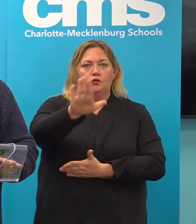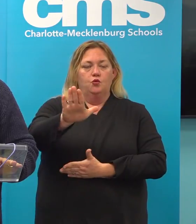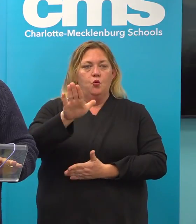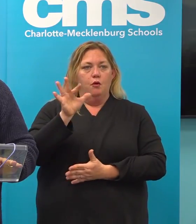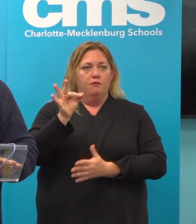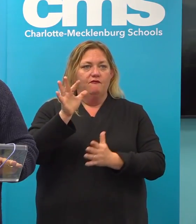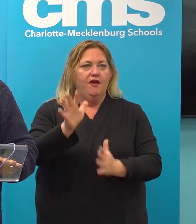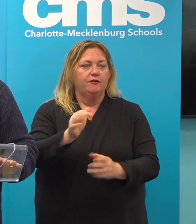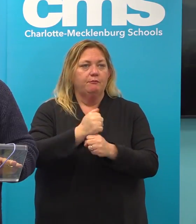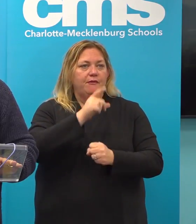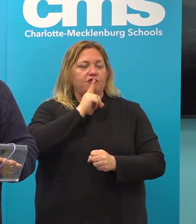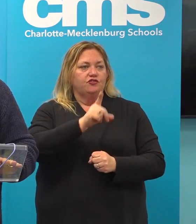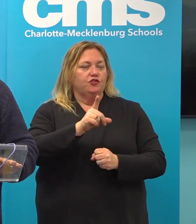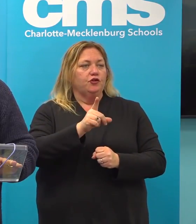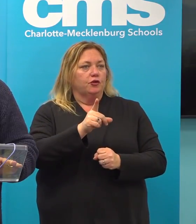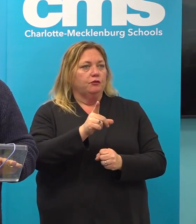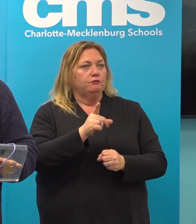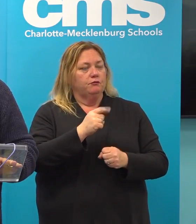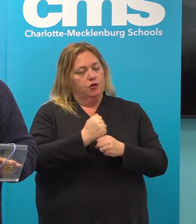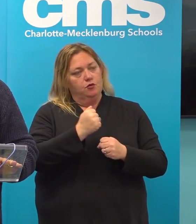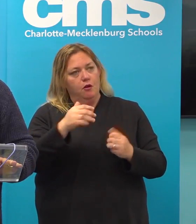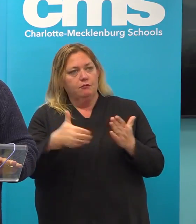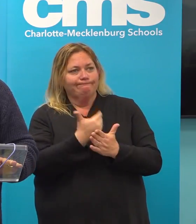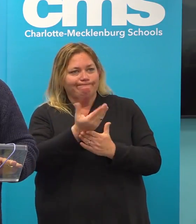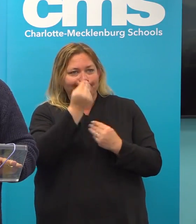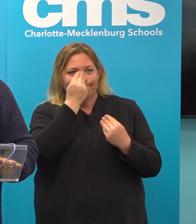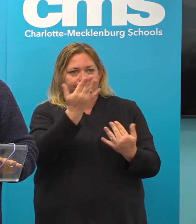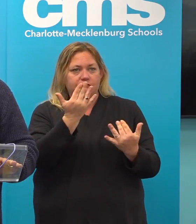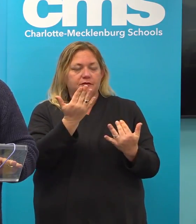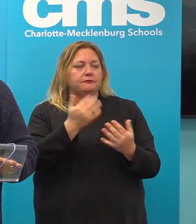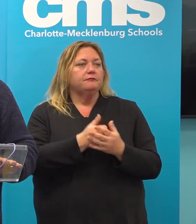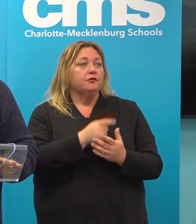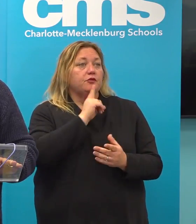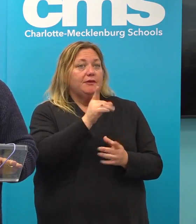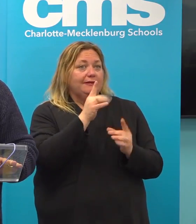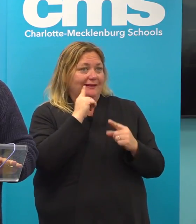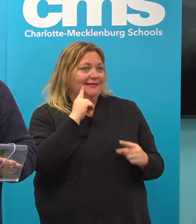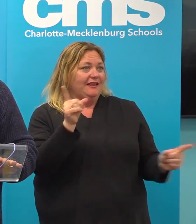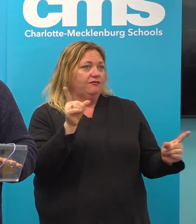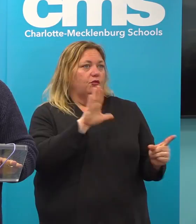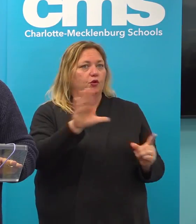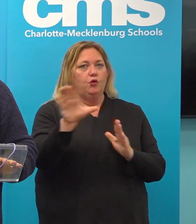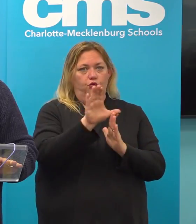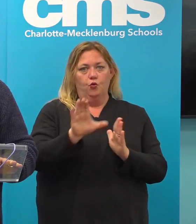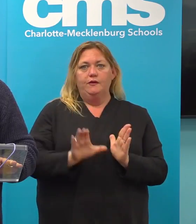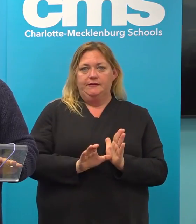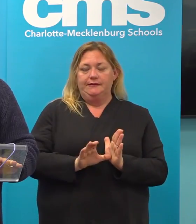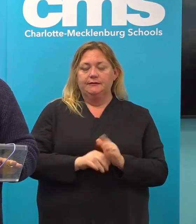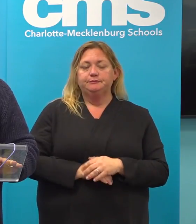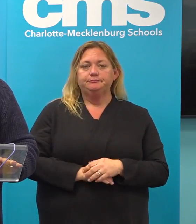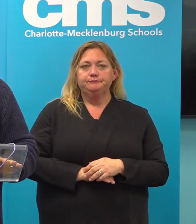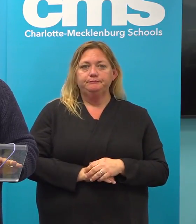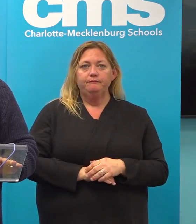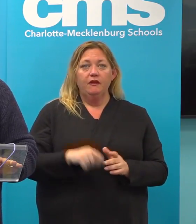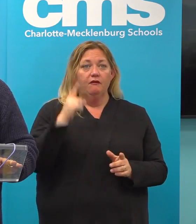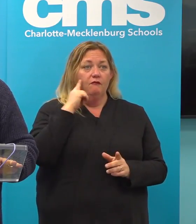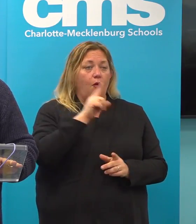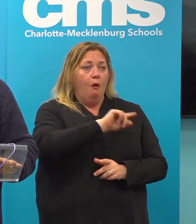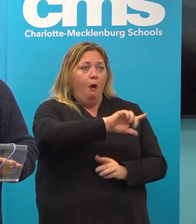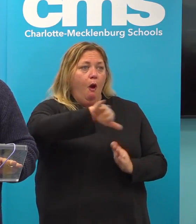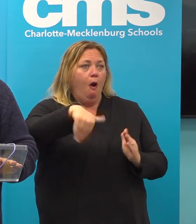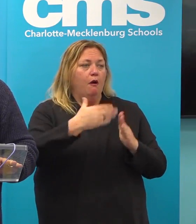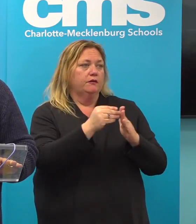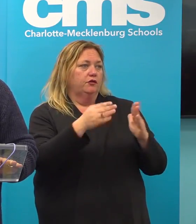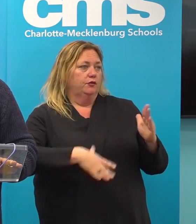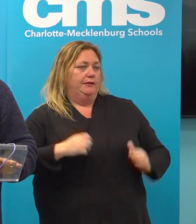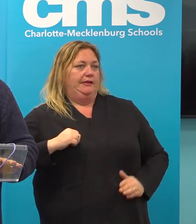to make sure you're staying up to date with all the information that you need to continue to be successful in those courses. And for all the students